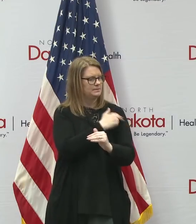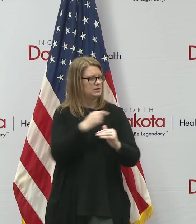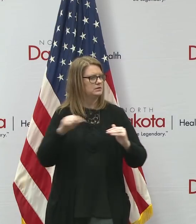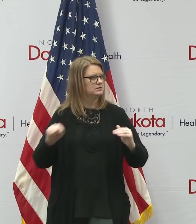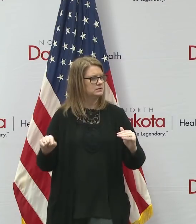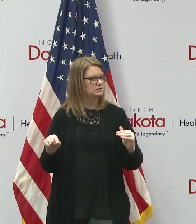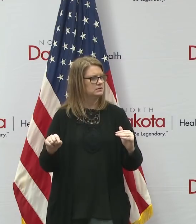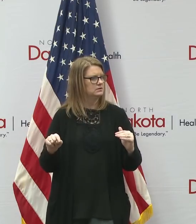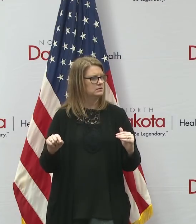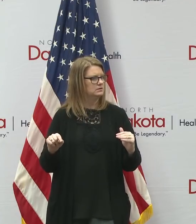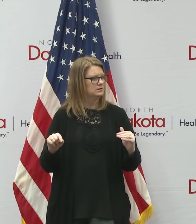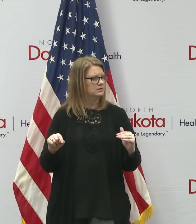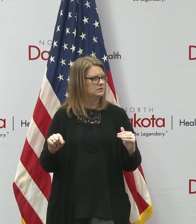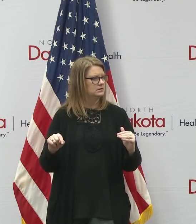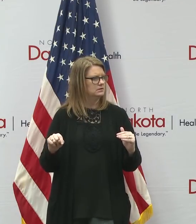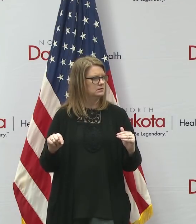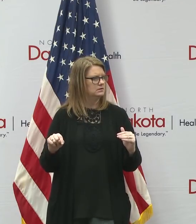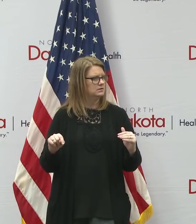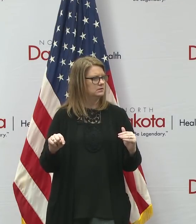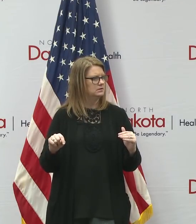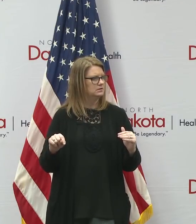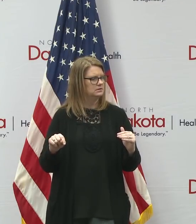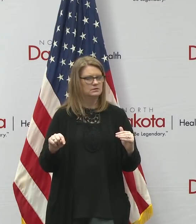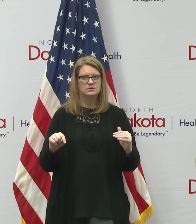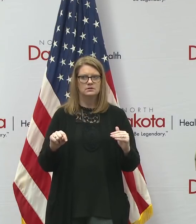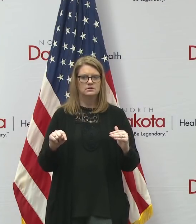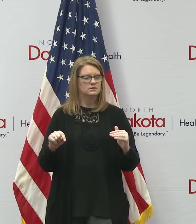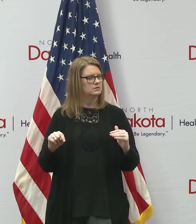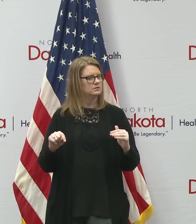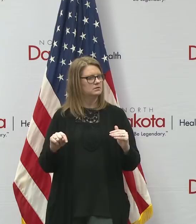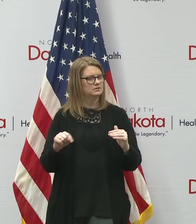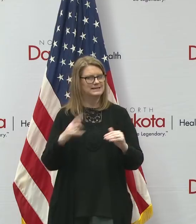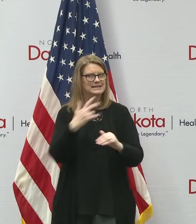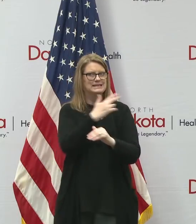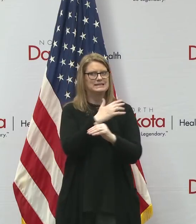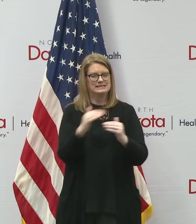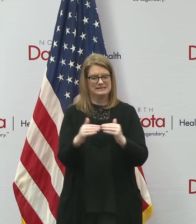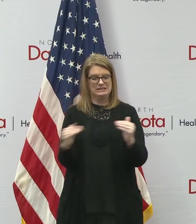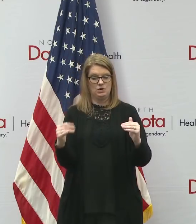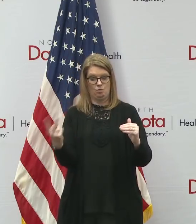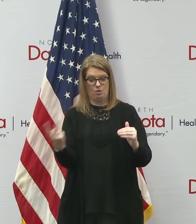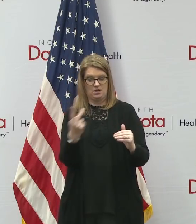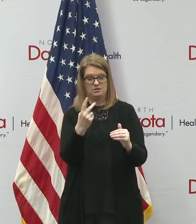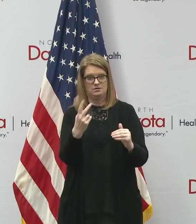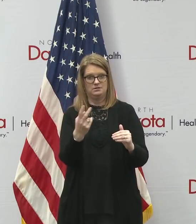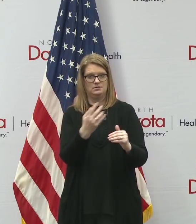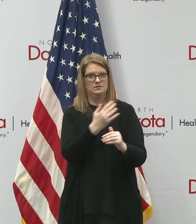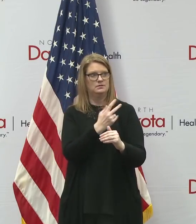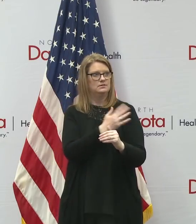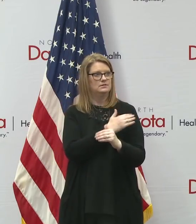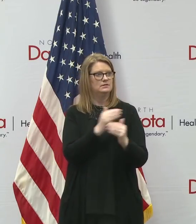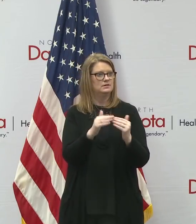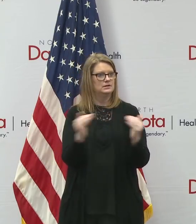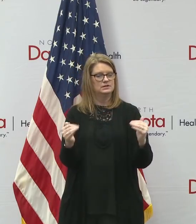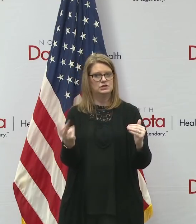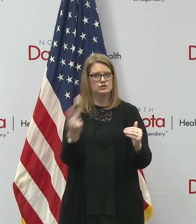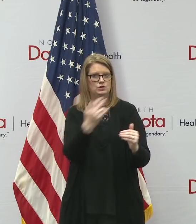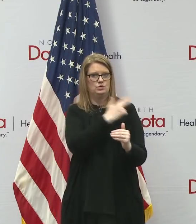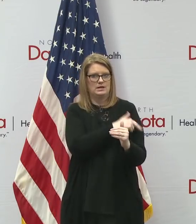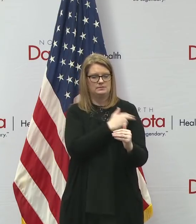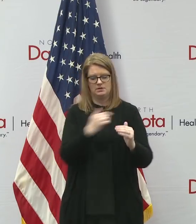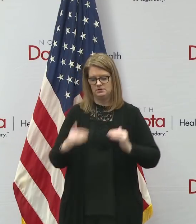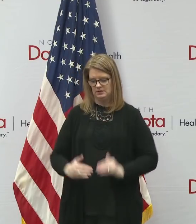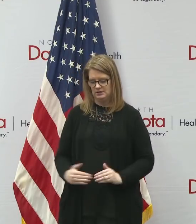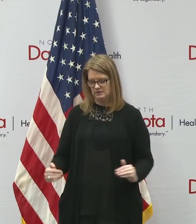the same? Are those the same hospitals as Tier 1 but just expanded, or are those actually different facilities than Tier 1? And this is why I rarely follow